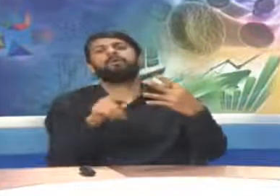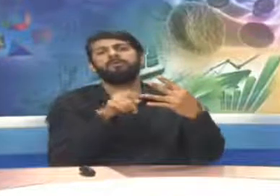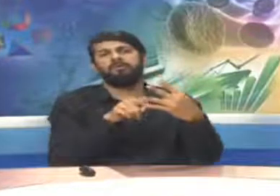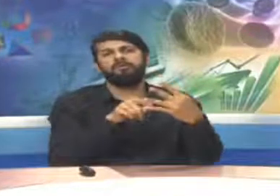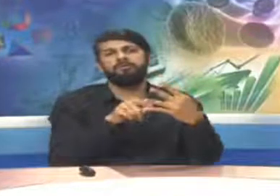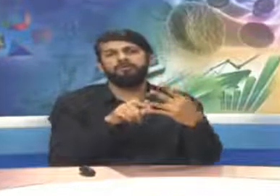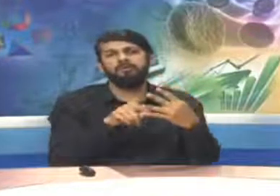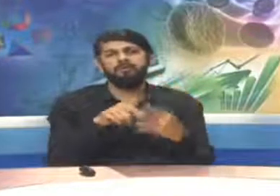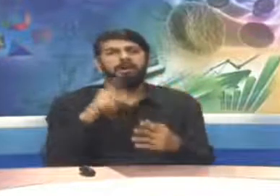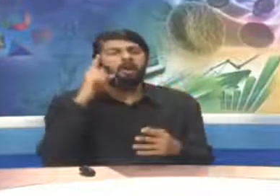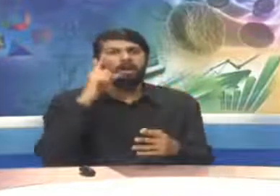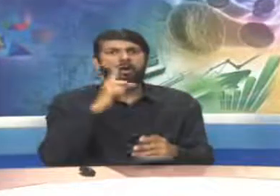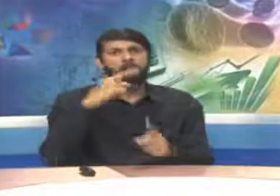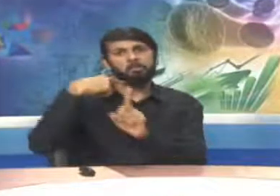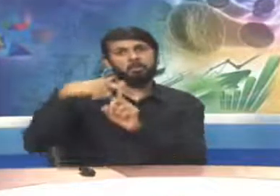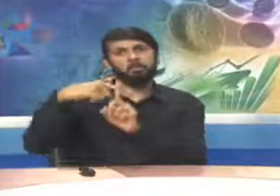about some points of